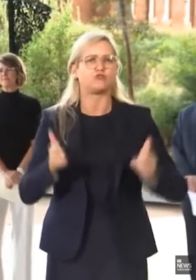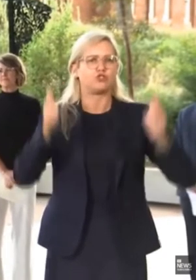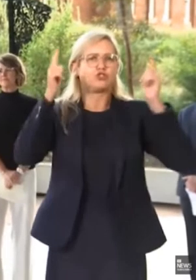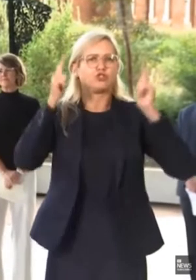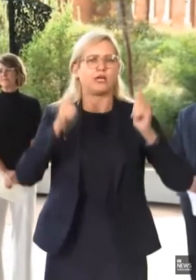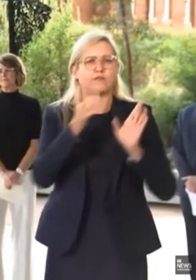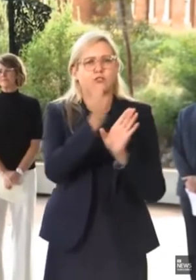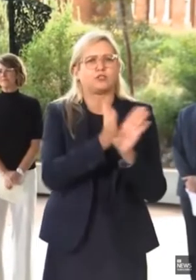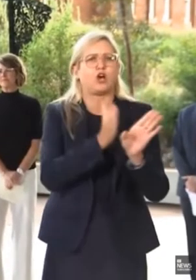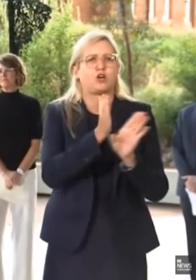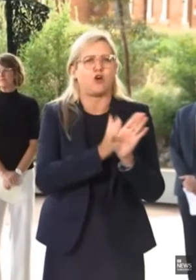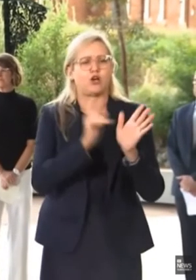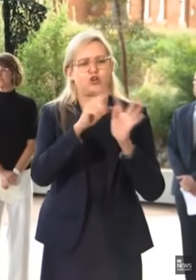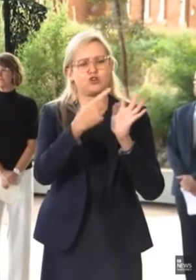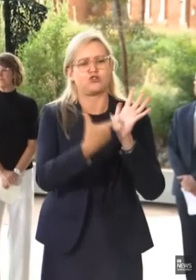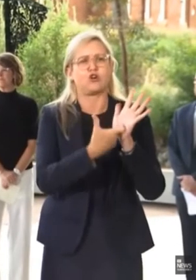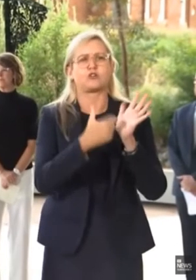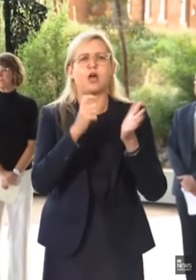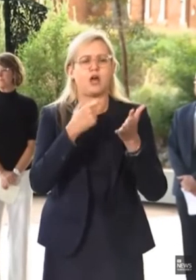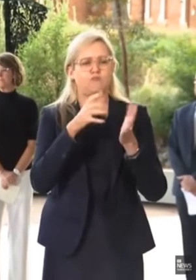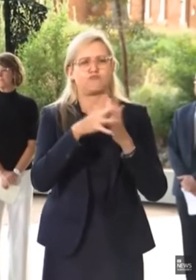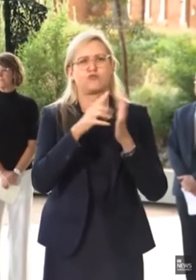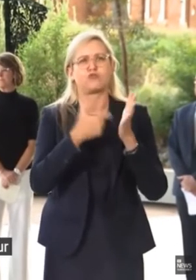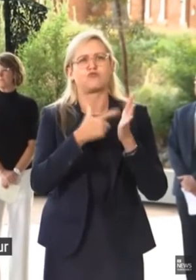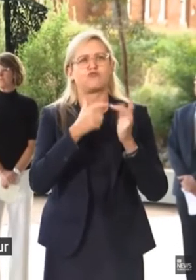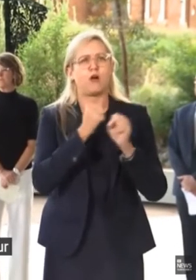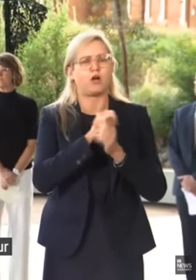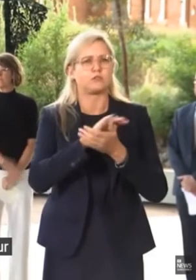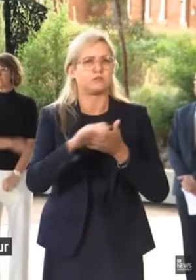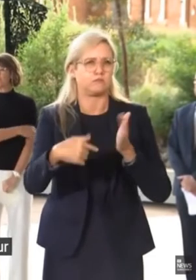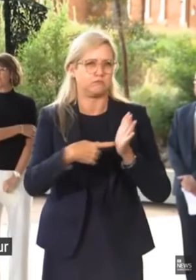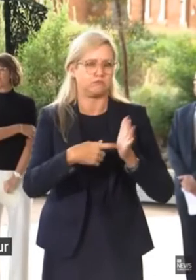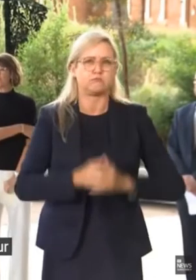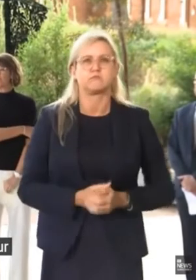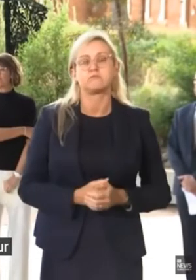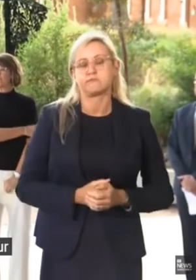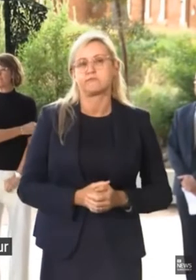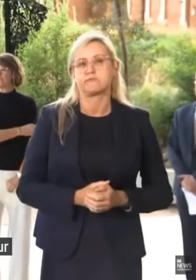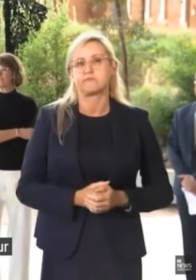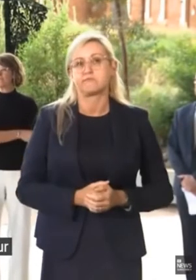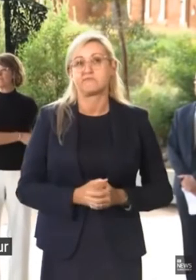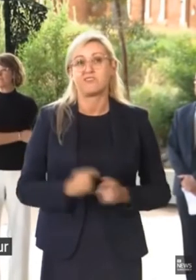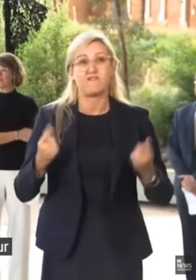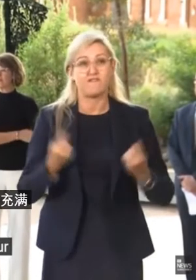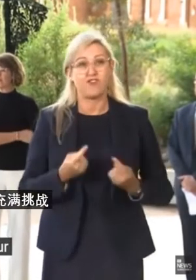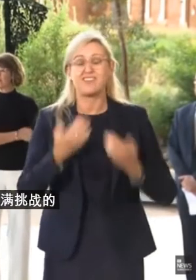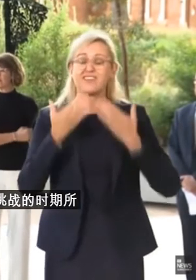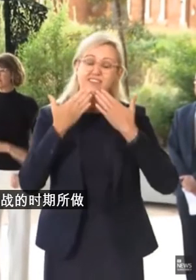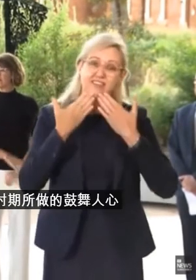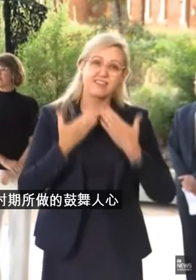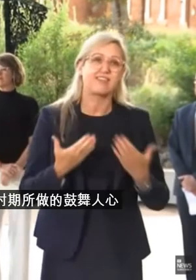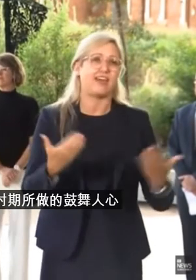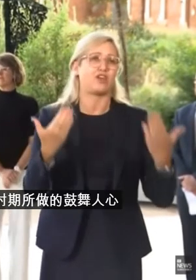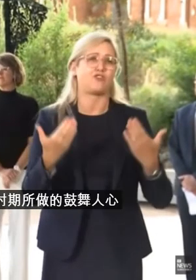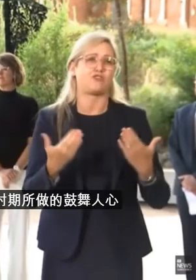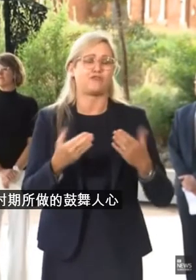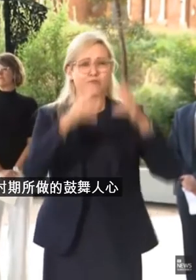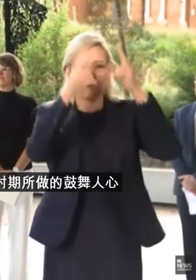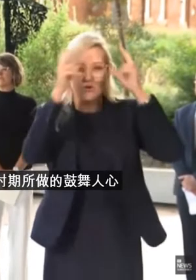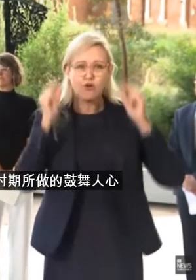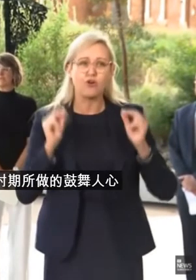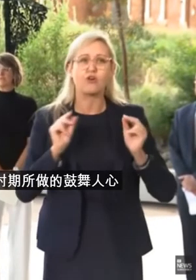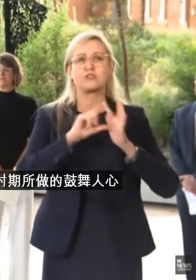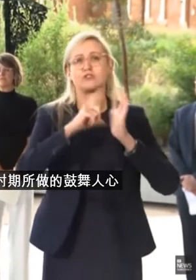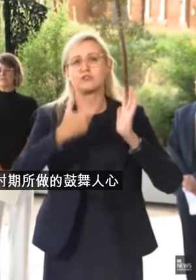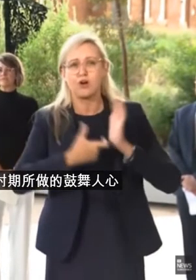Wright. Can I begin by thanking our health workers right across our state who are doing an inspirational